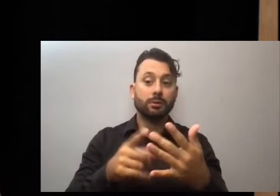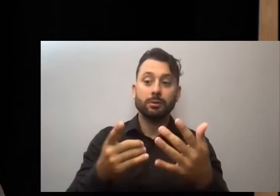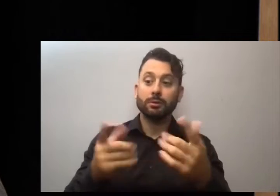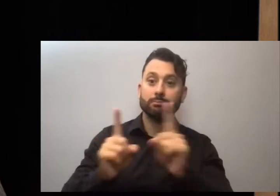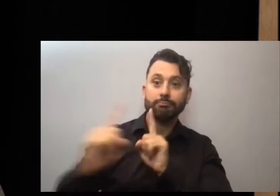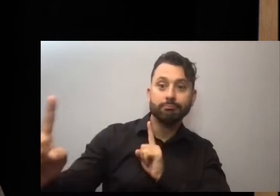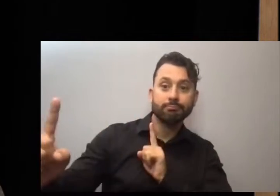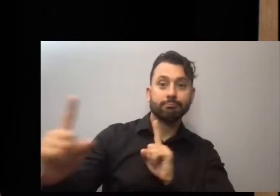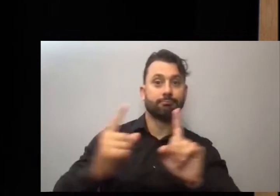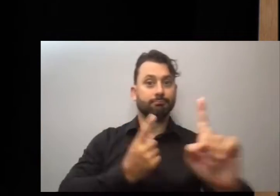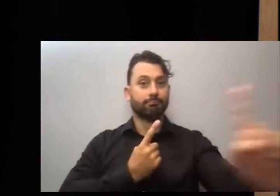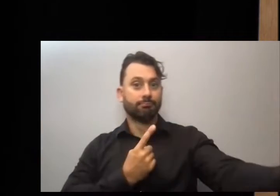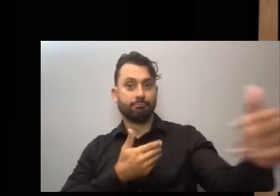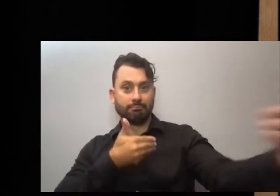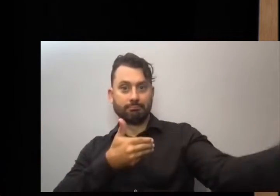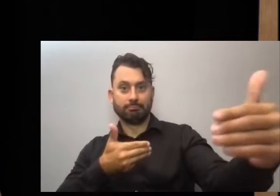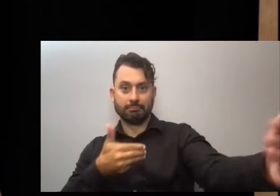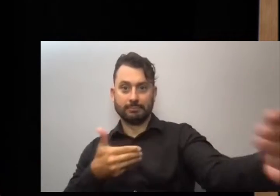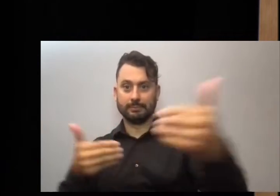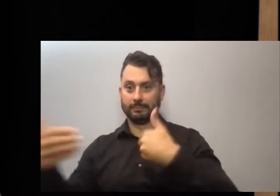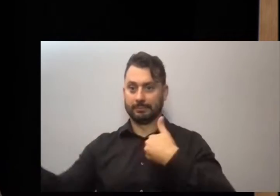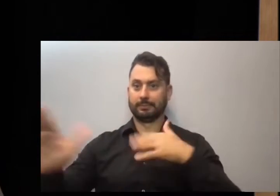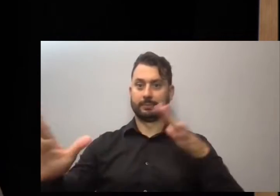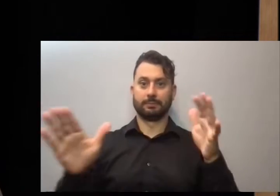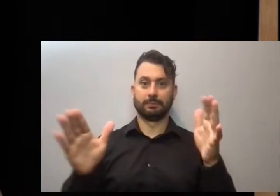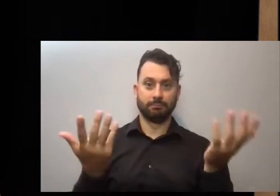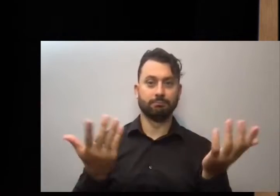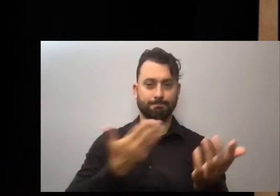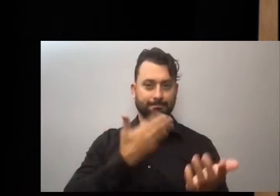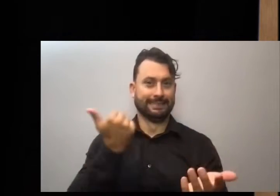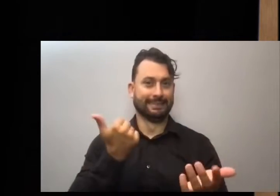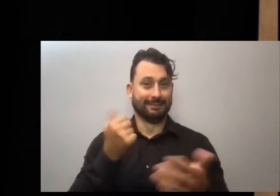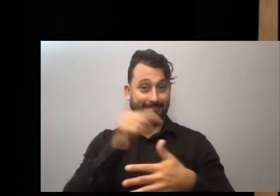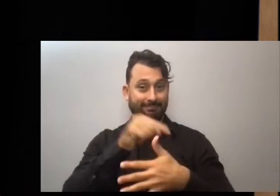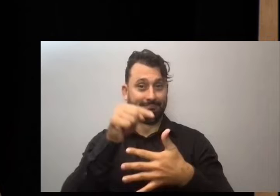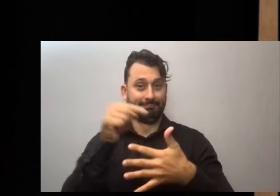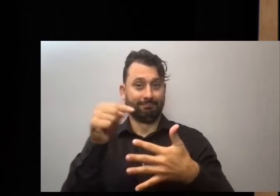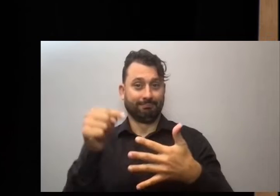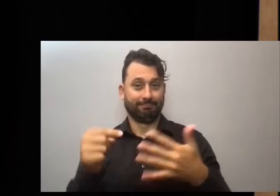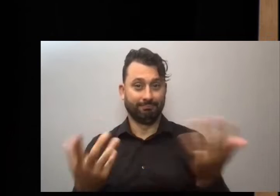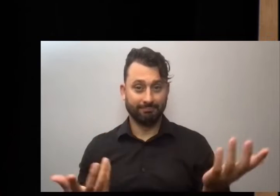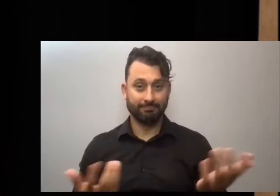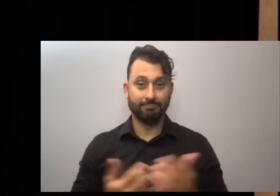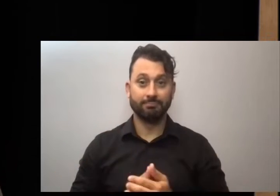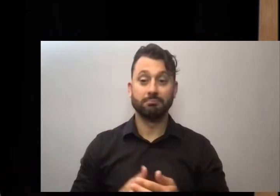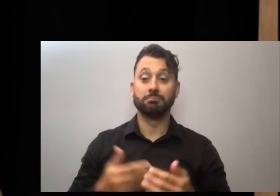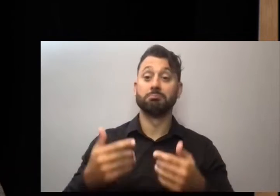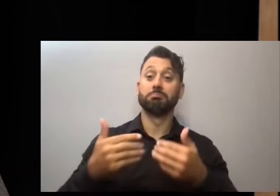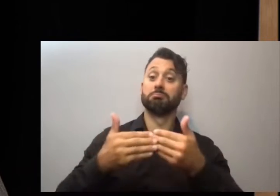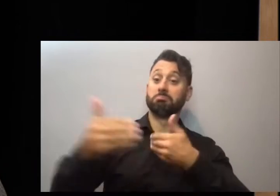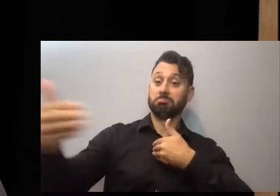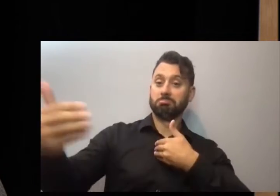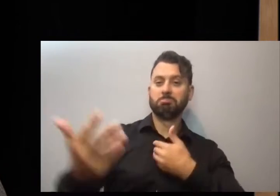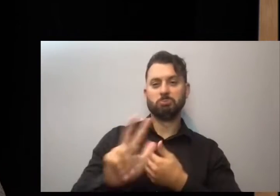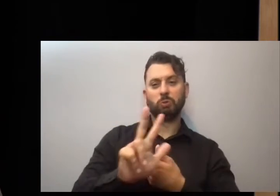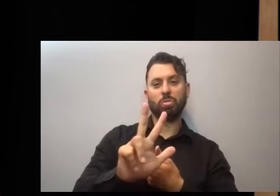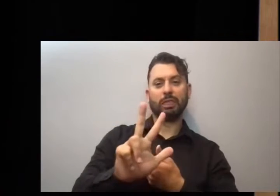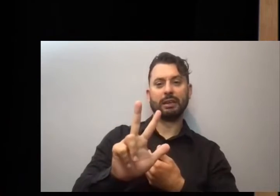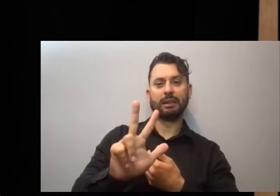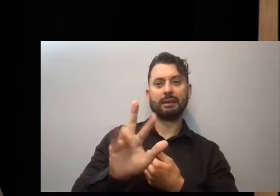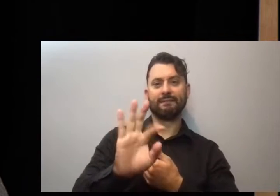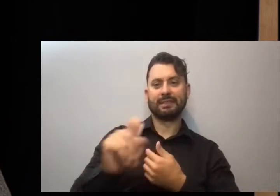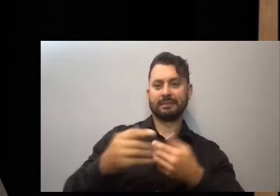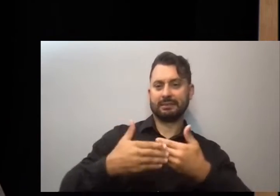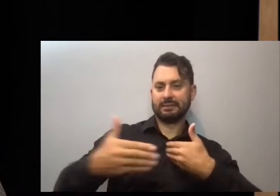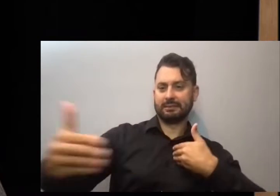of apart from each other, 3 to 6 feet at least. But if you're vaccinated, you can actually be closer together, because